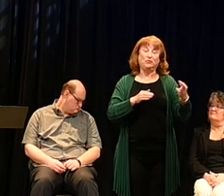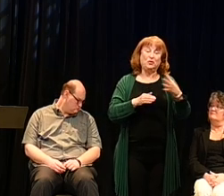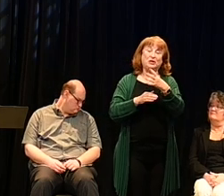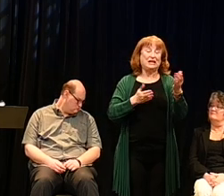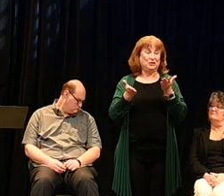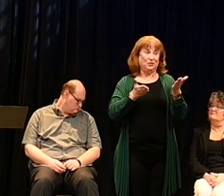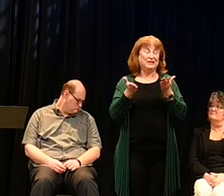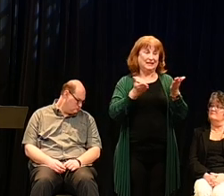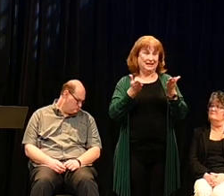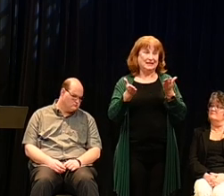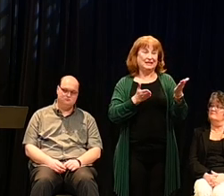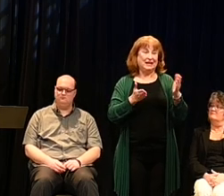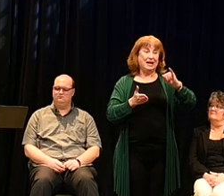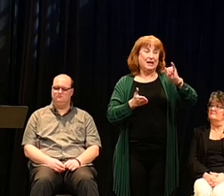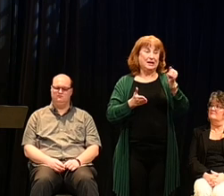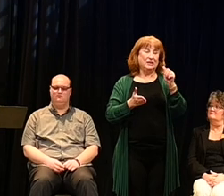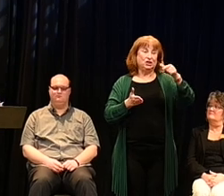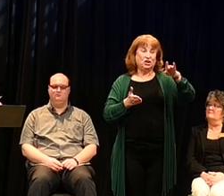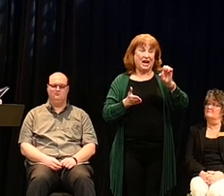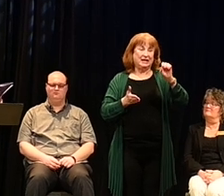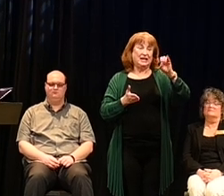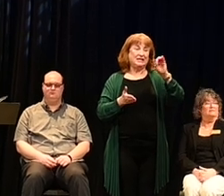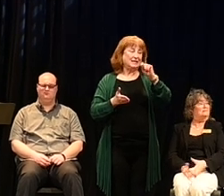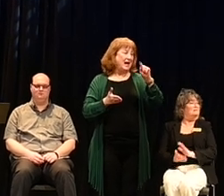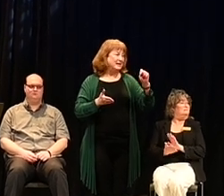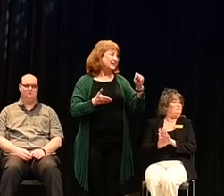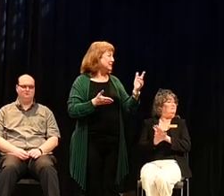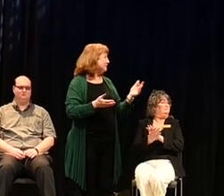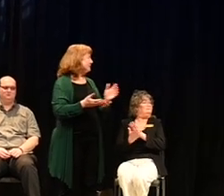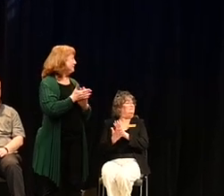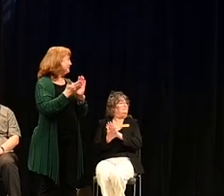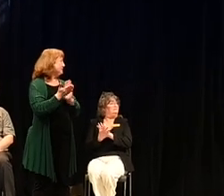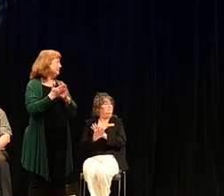and Services, Jackie Scott.